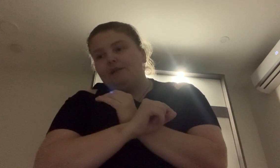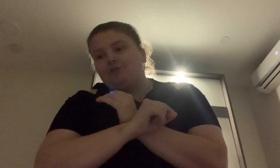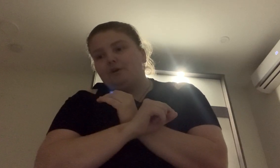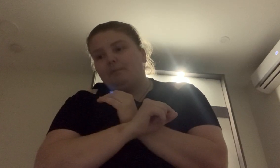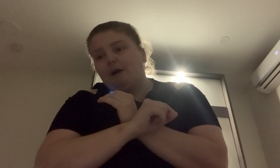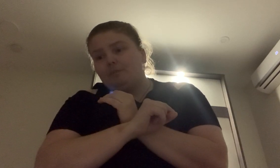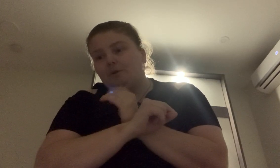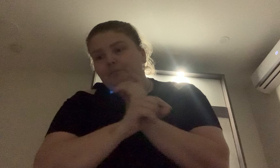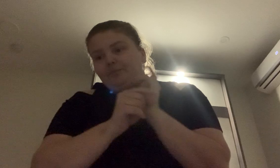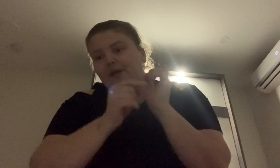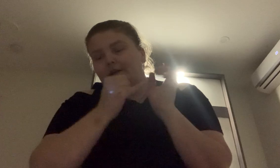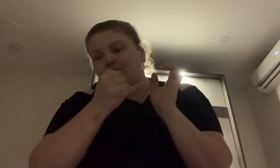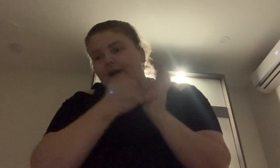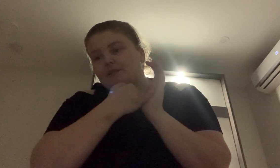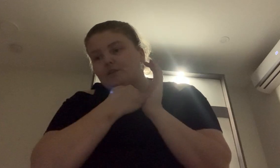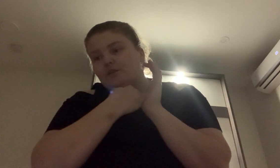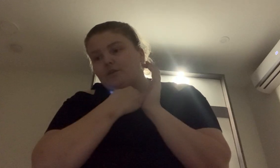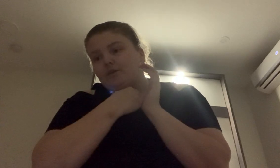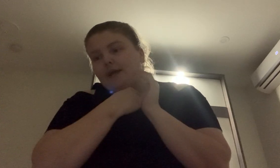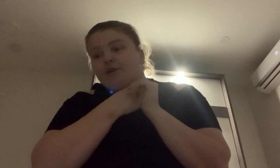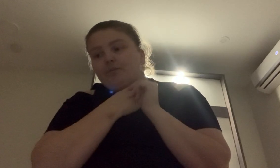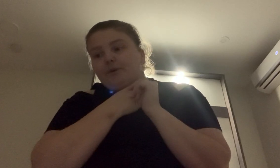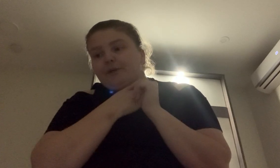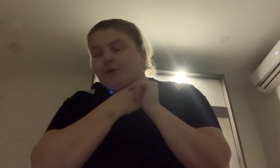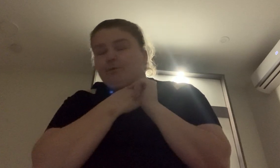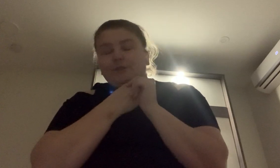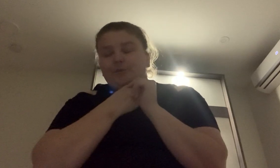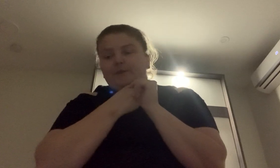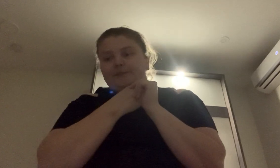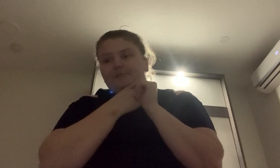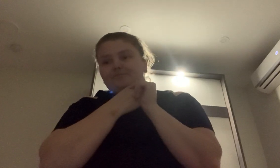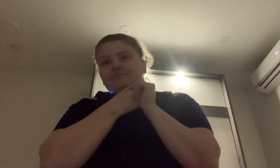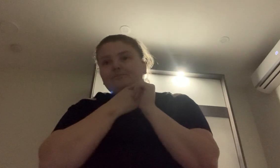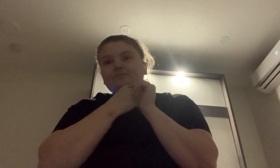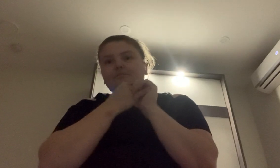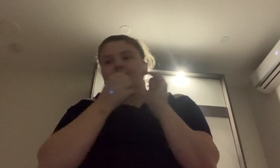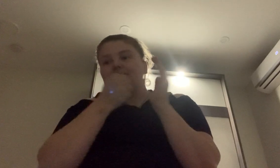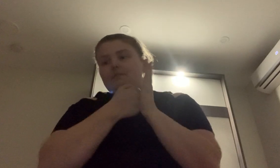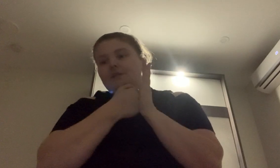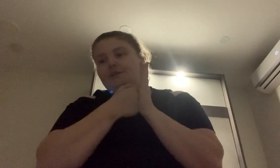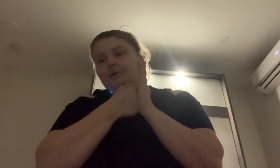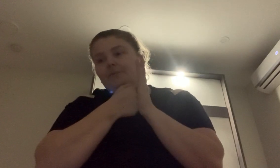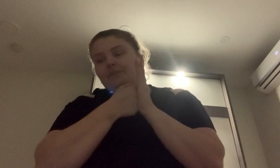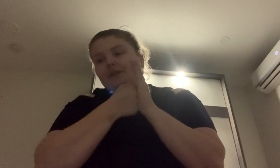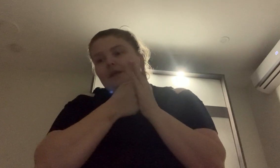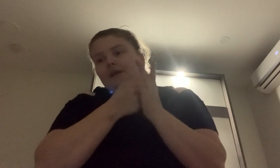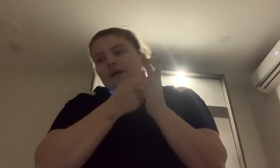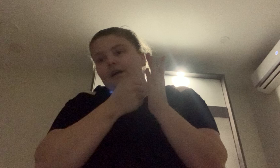Pastry Bible, and Practical Candle Burning Rituals. So